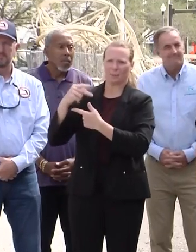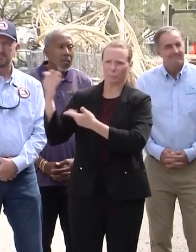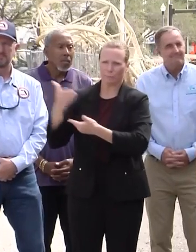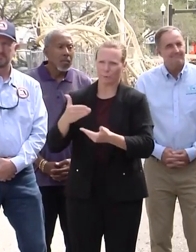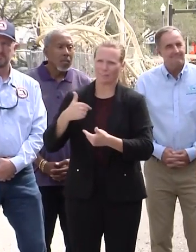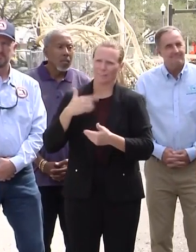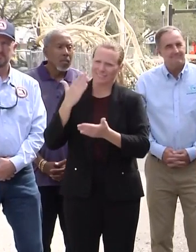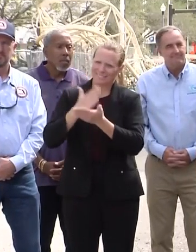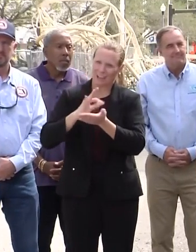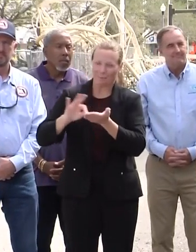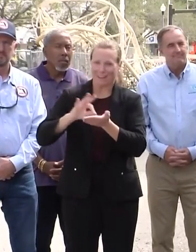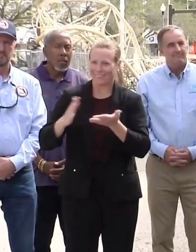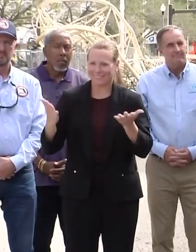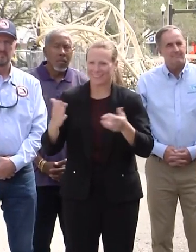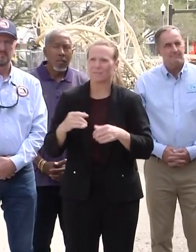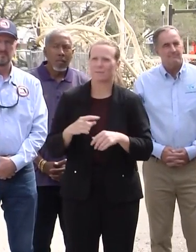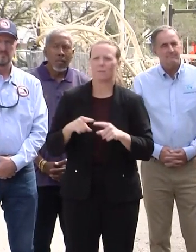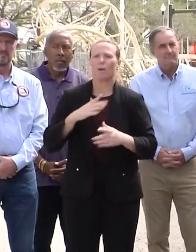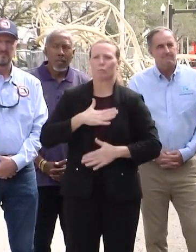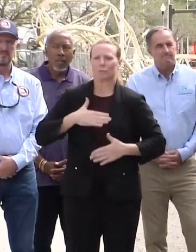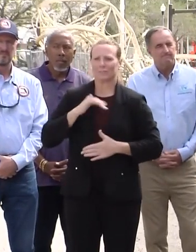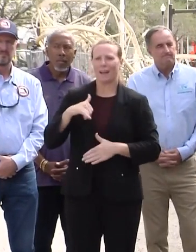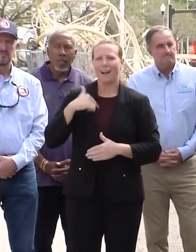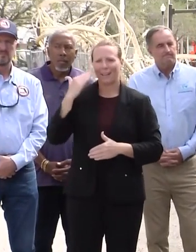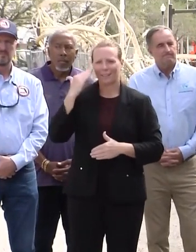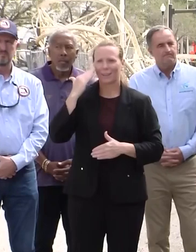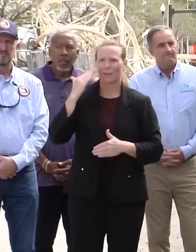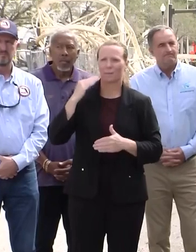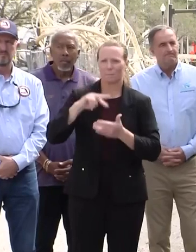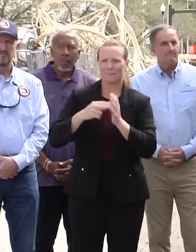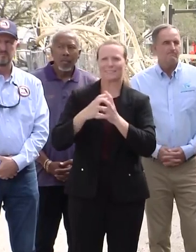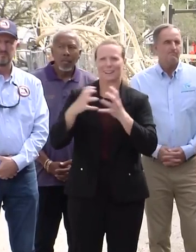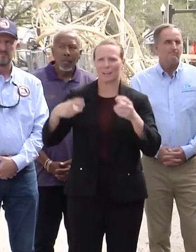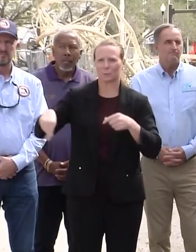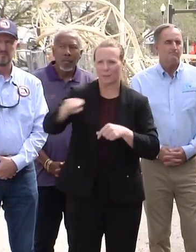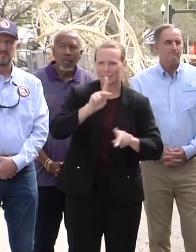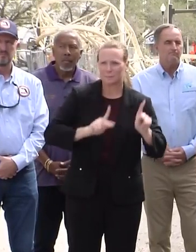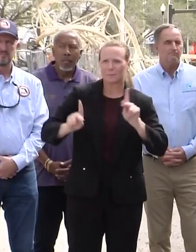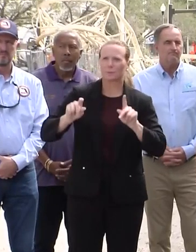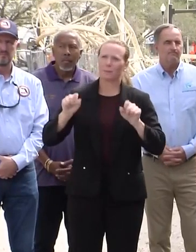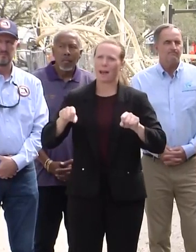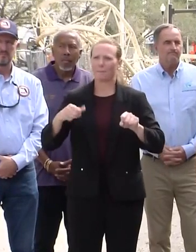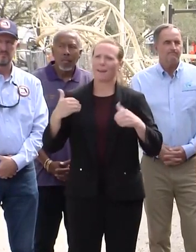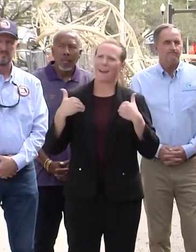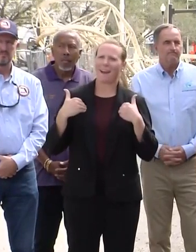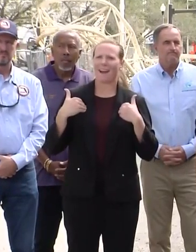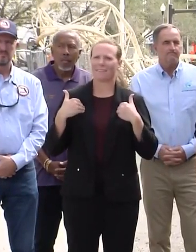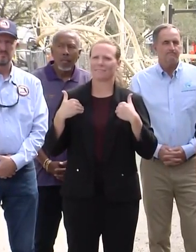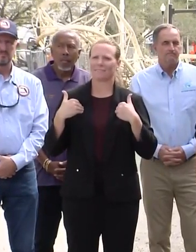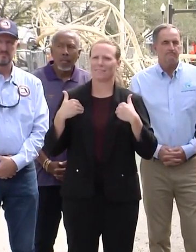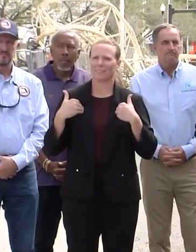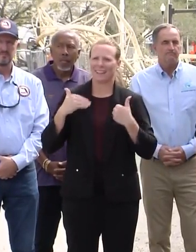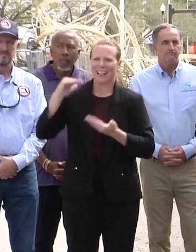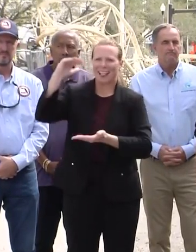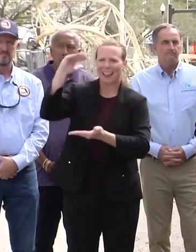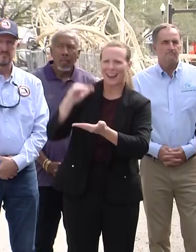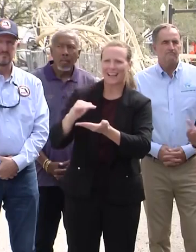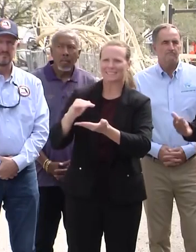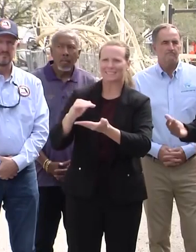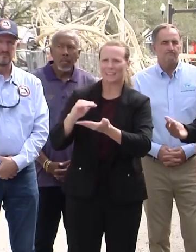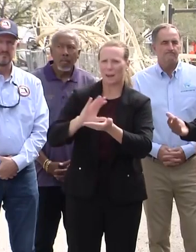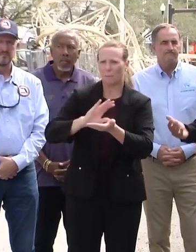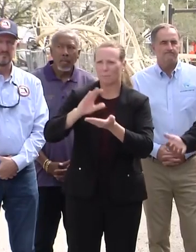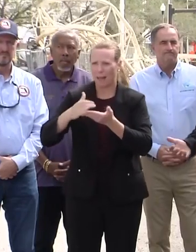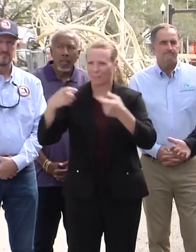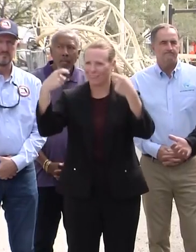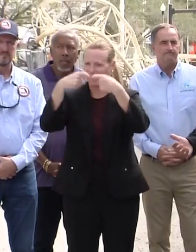counting. So I really appreciate it. I know it means a lot to people to be able to have the least amount of interruption to